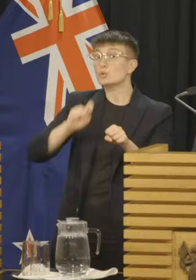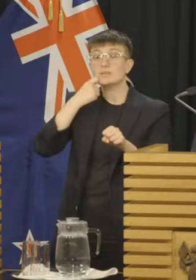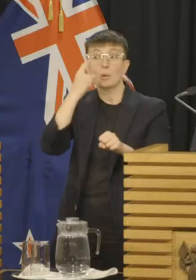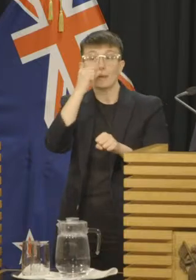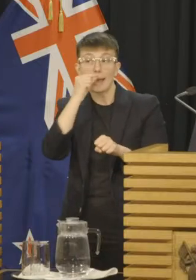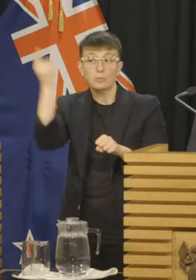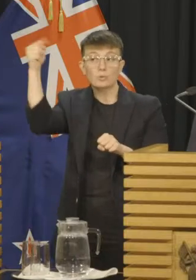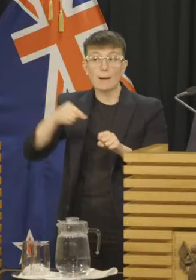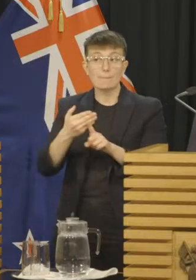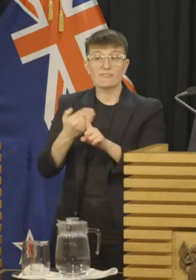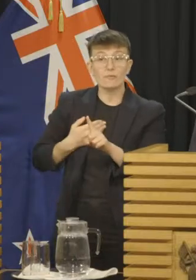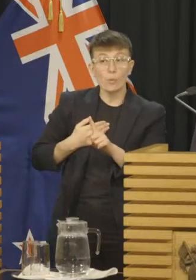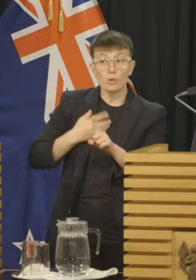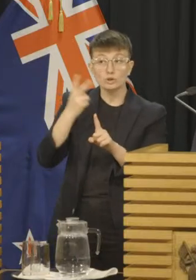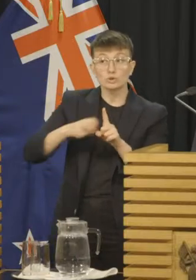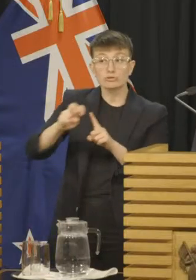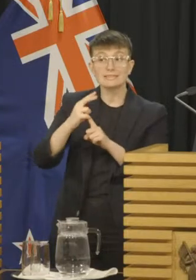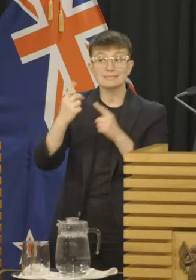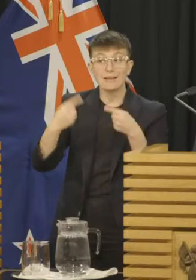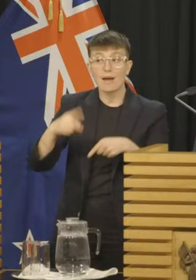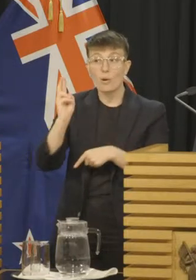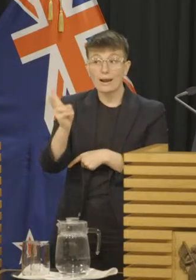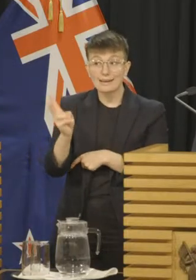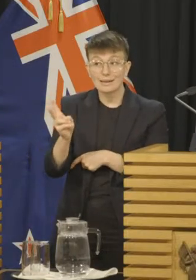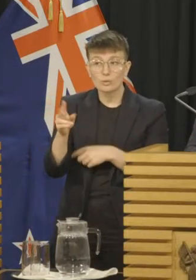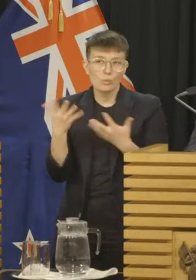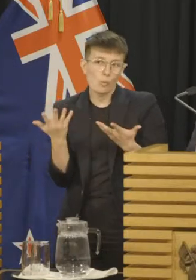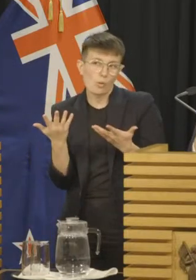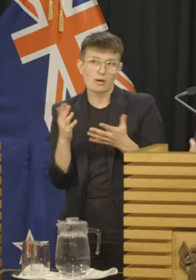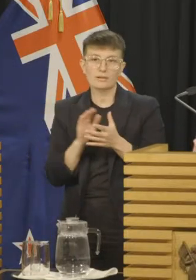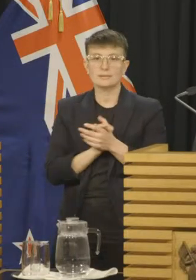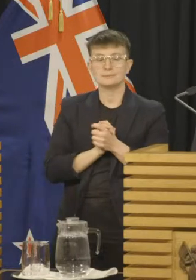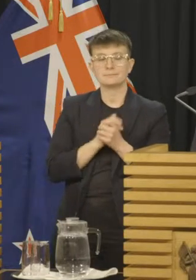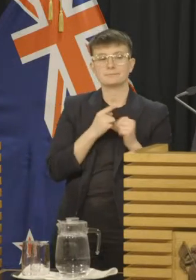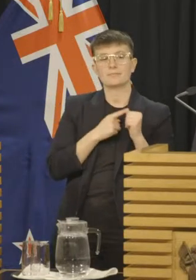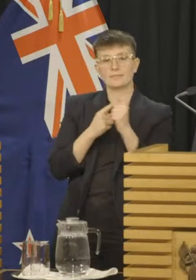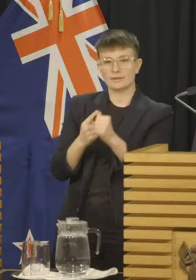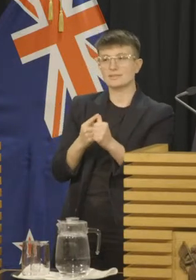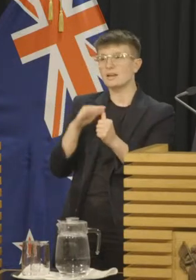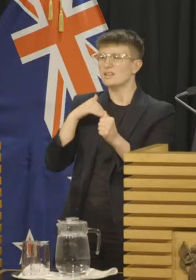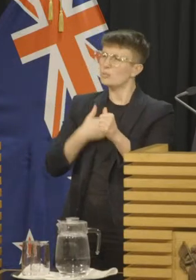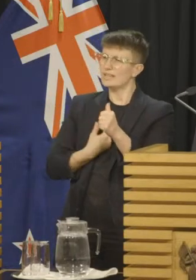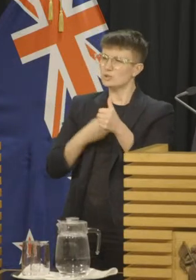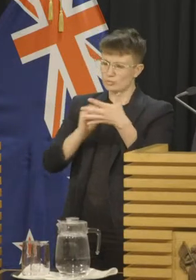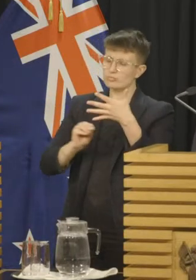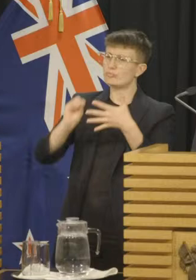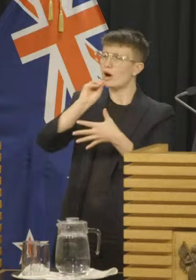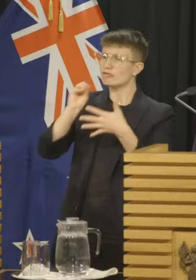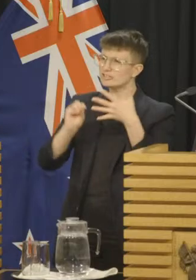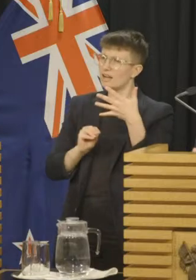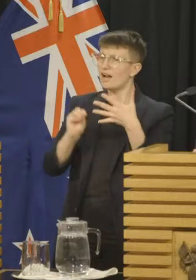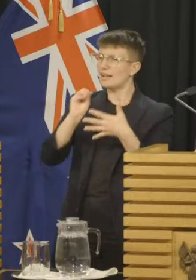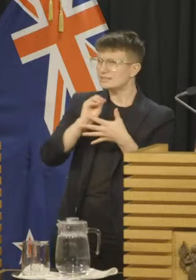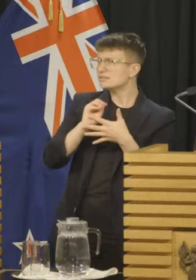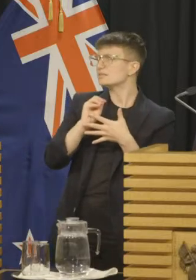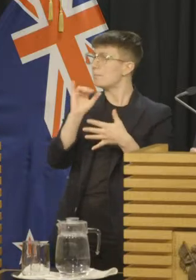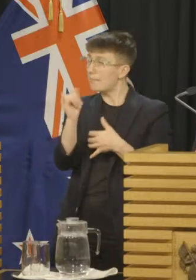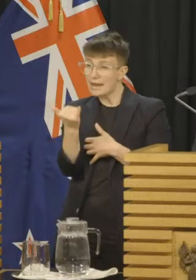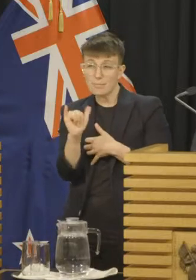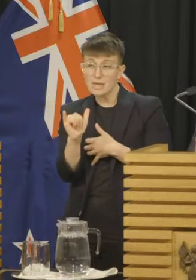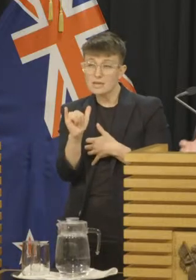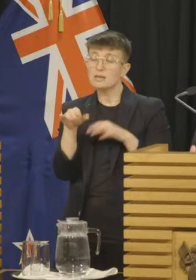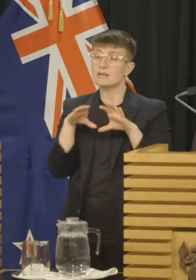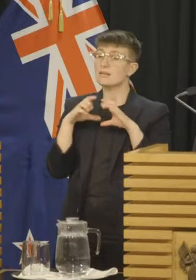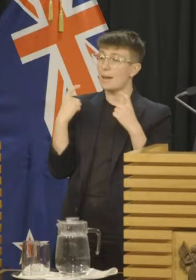through, and we've yet to take recommendations to Cabinet around that. But prioritisation of people coming into the country is something that the Cabinet